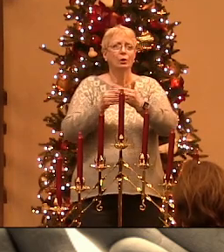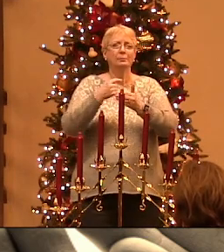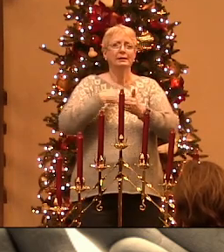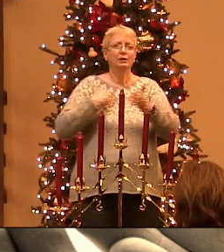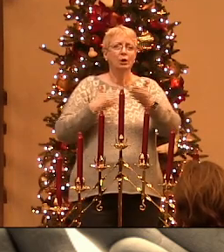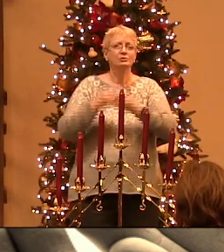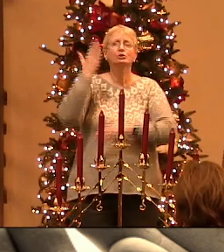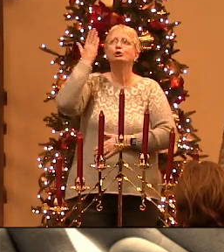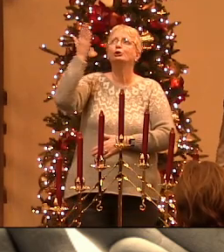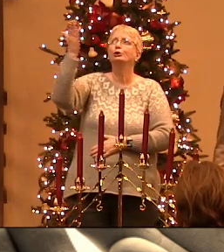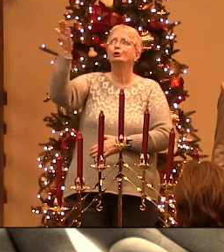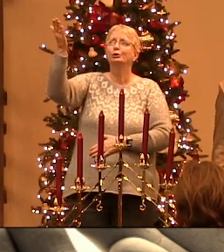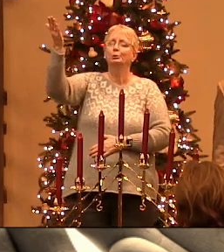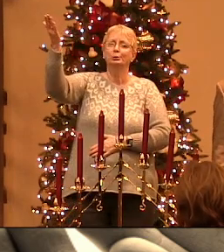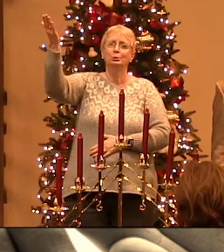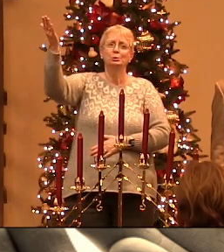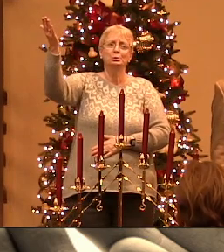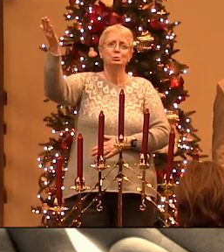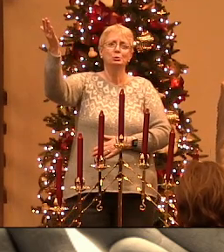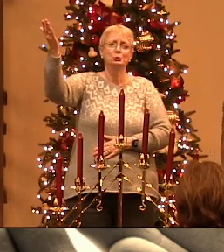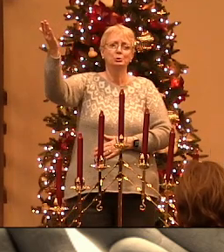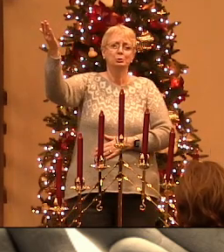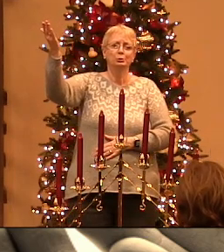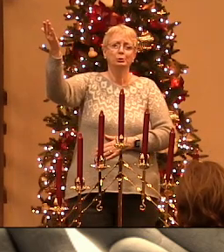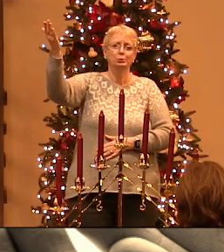Draw me close to you.